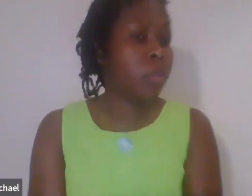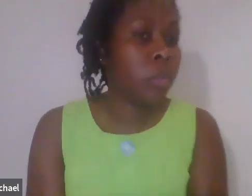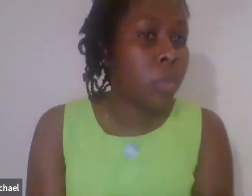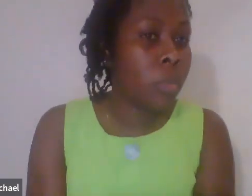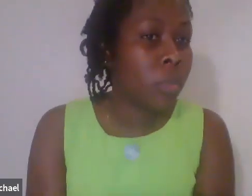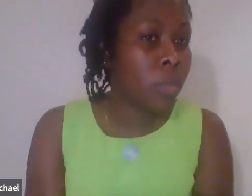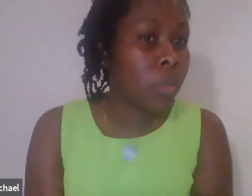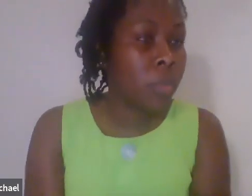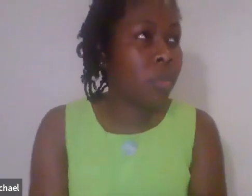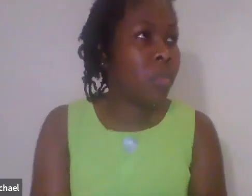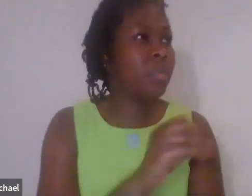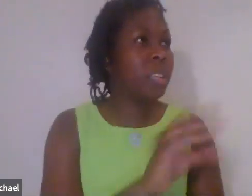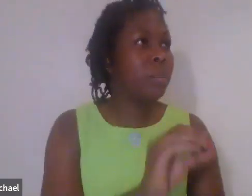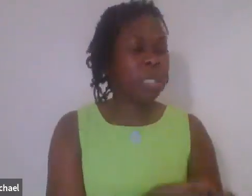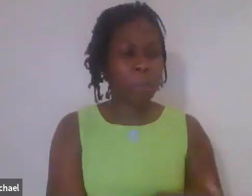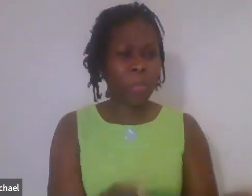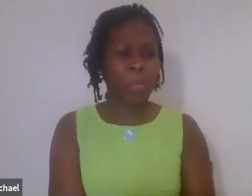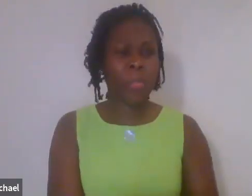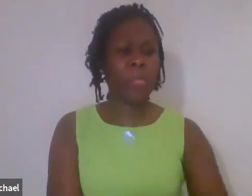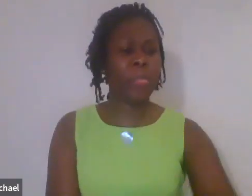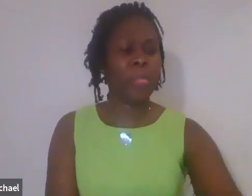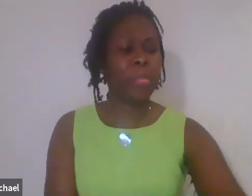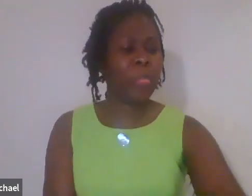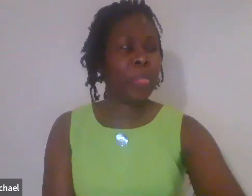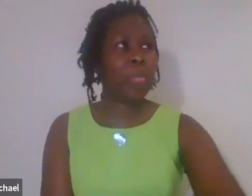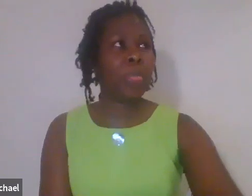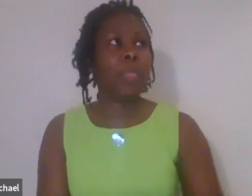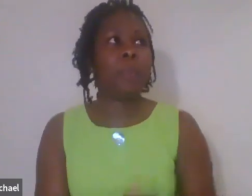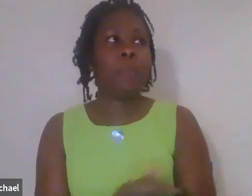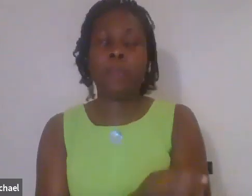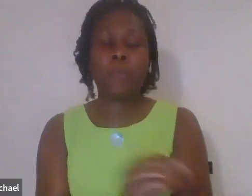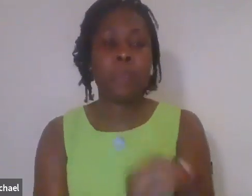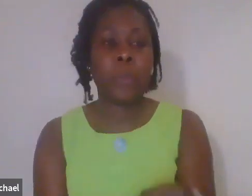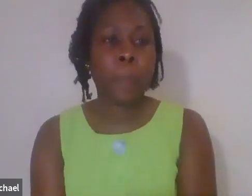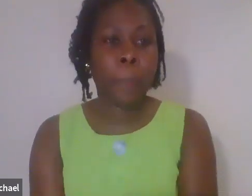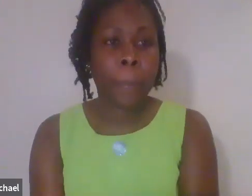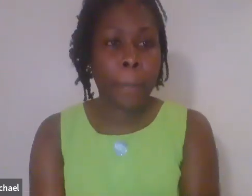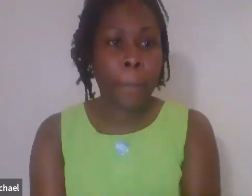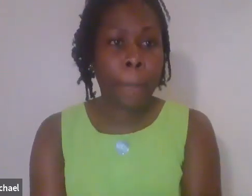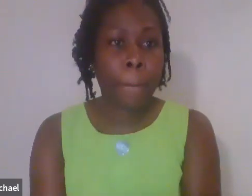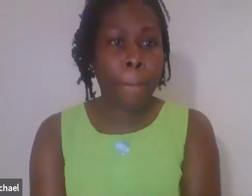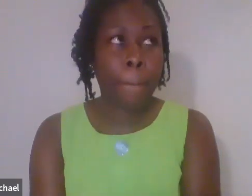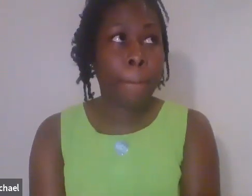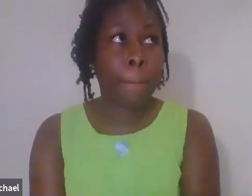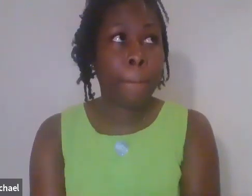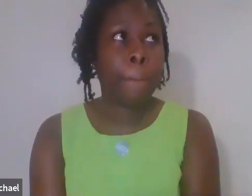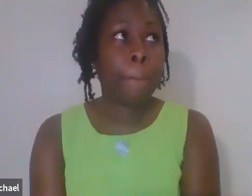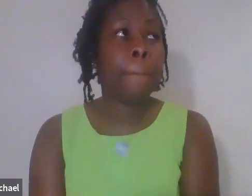just a quick retake for Aurora. My university is JKUAT. I am